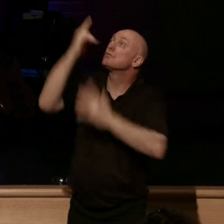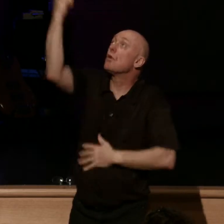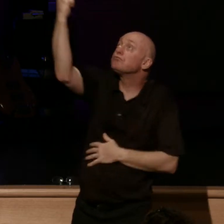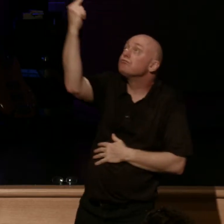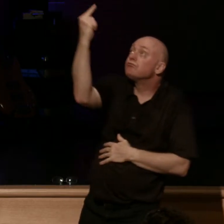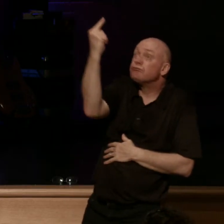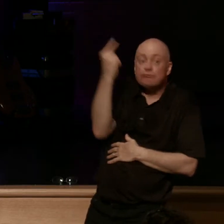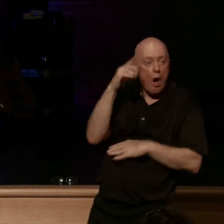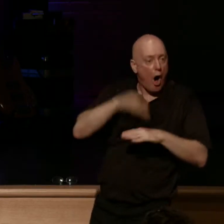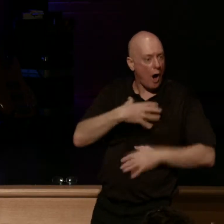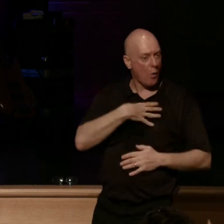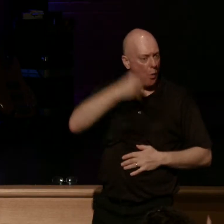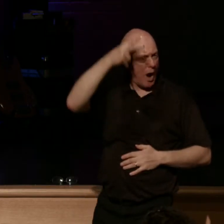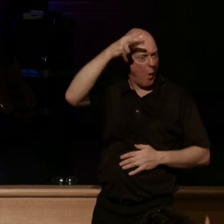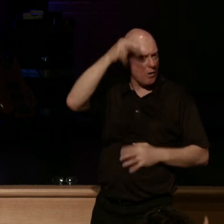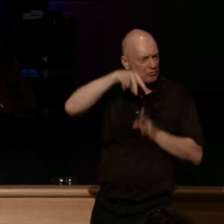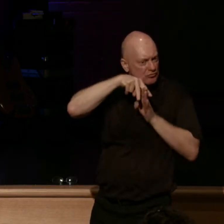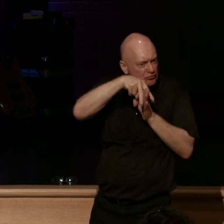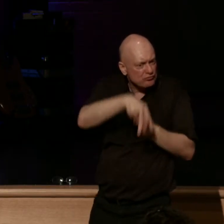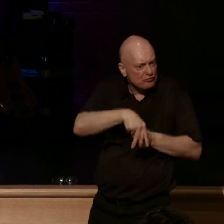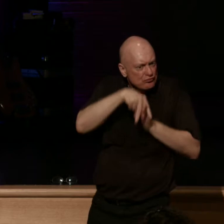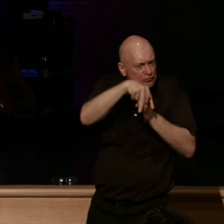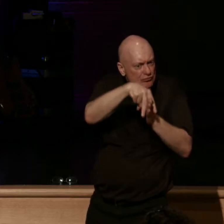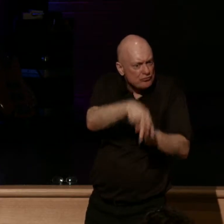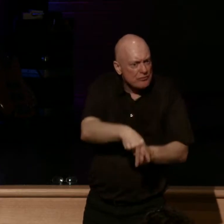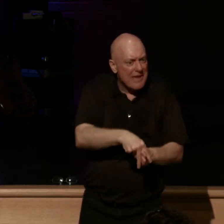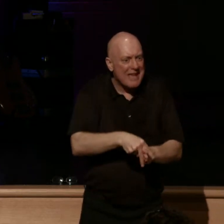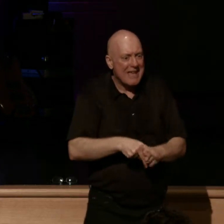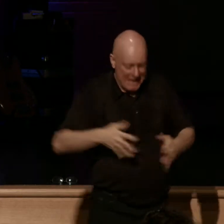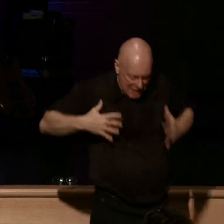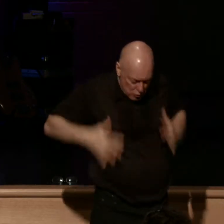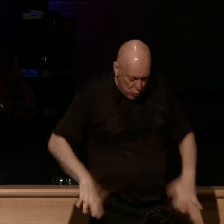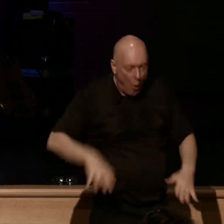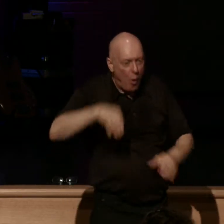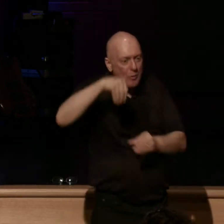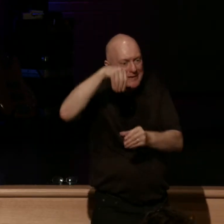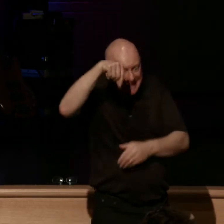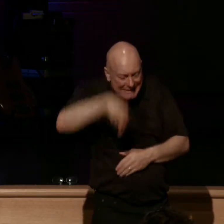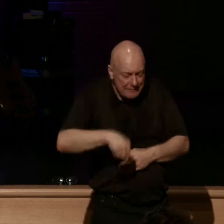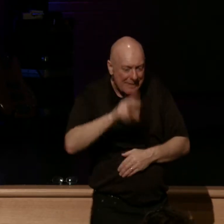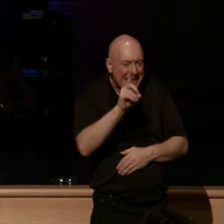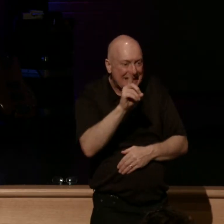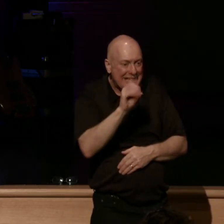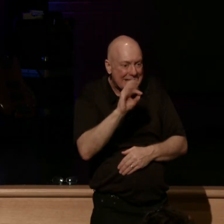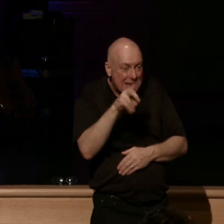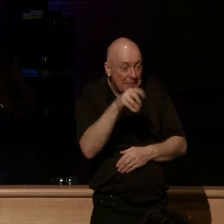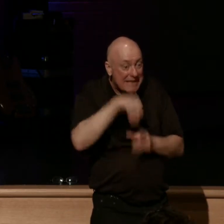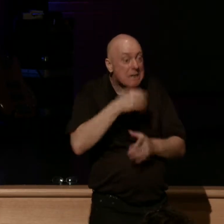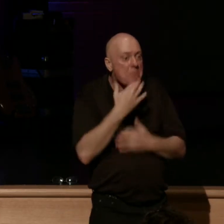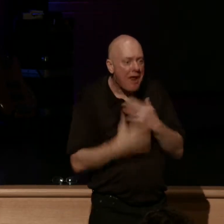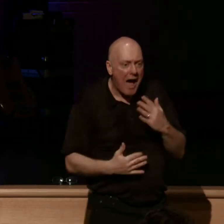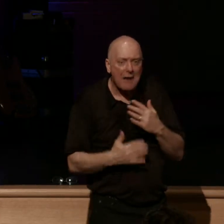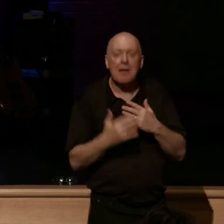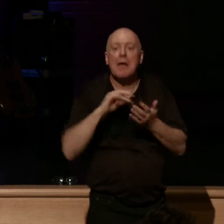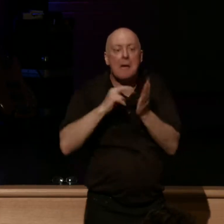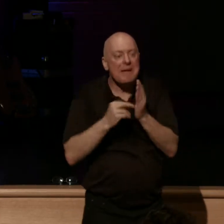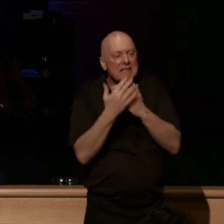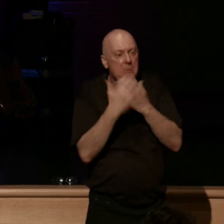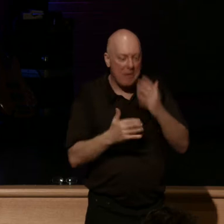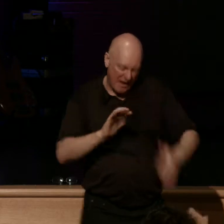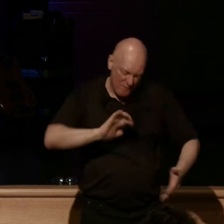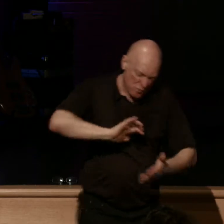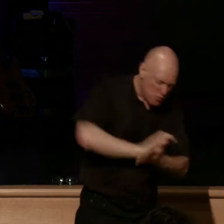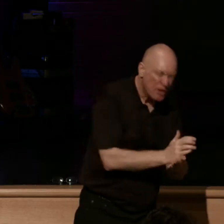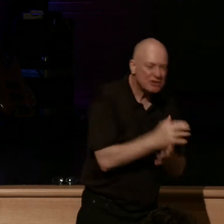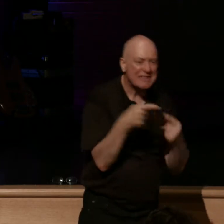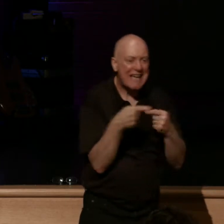on the white horse and his robe dipped in blood. That's not the blood from the cross. That's blood from crushing his